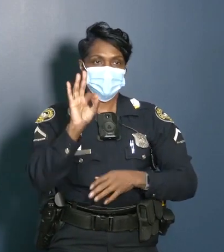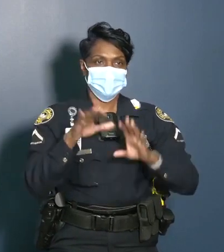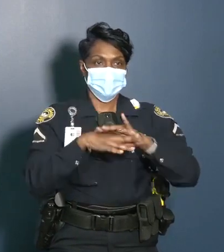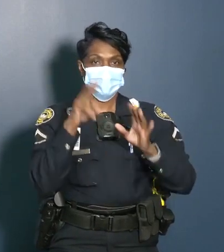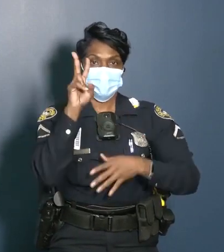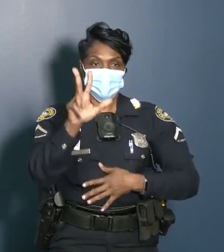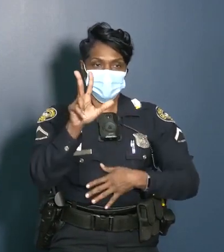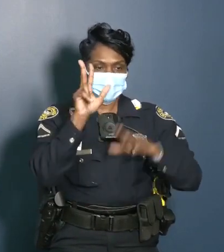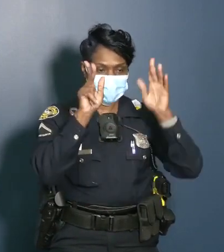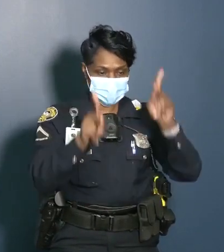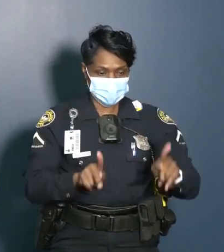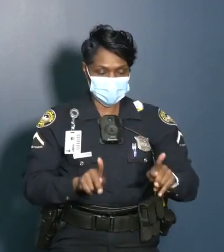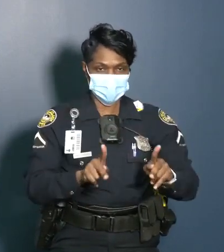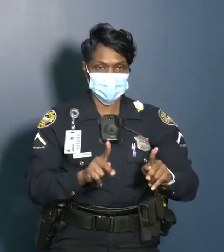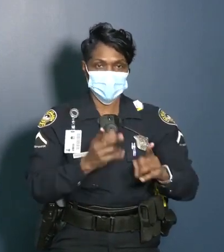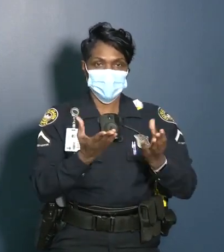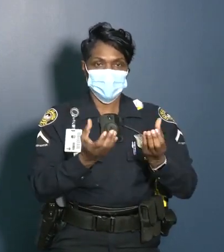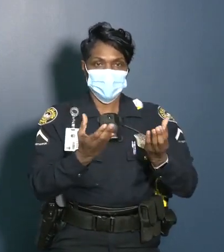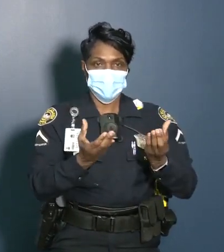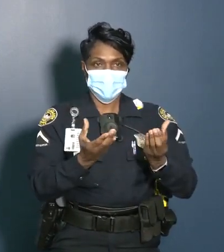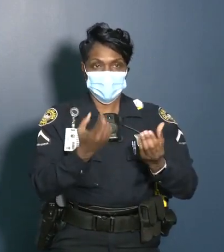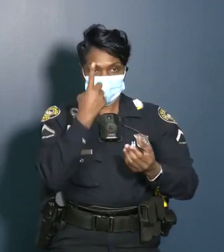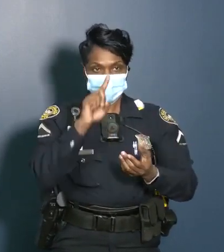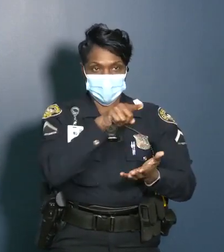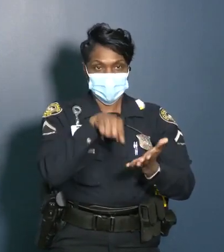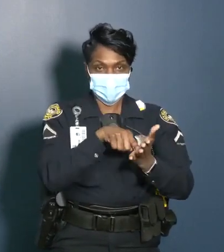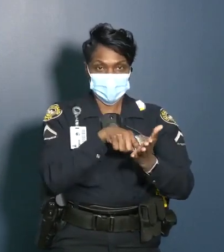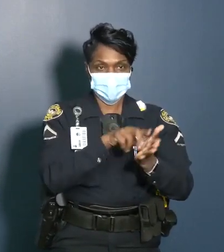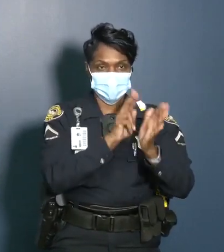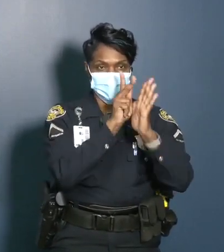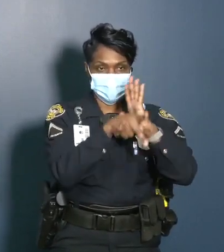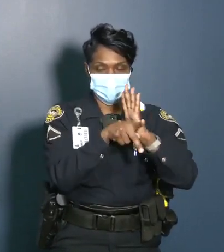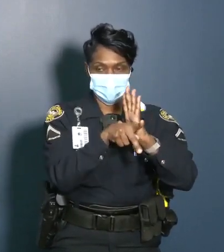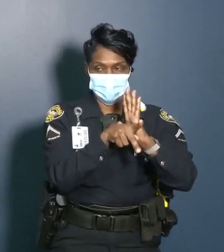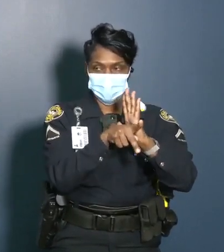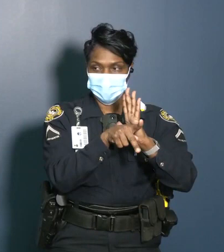three individuals wanted in connection with this homicide: